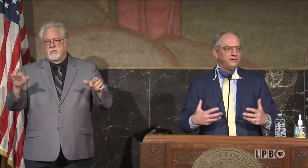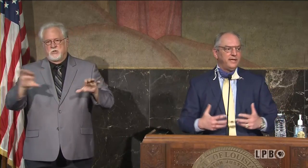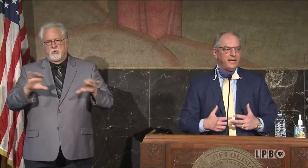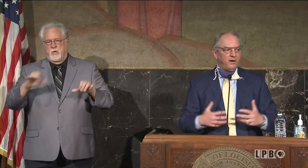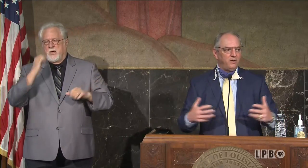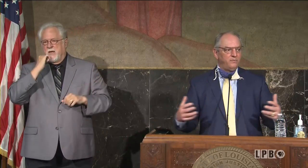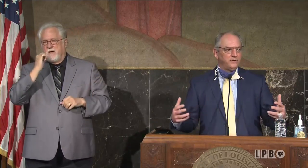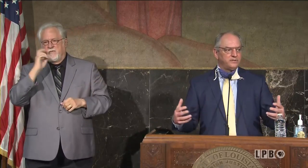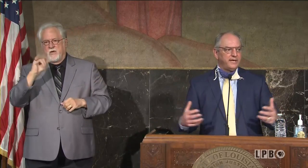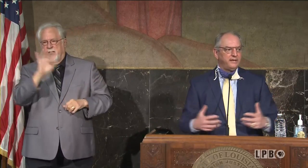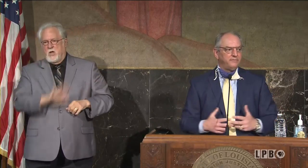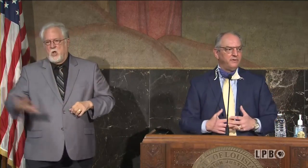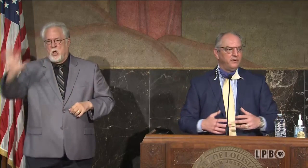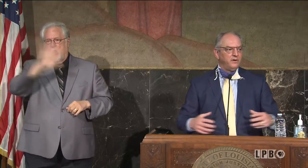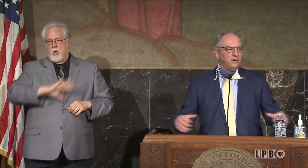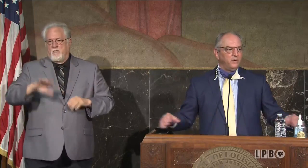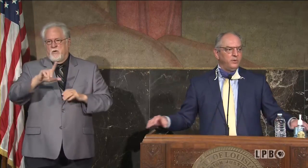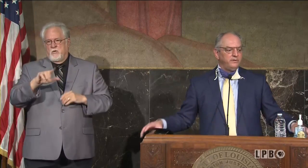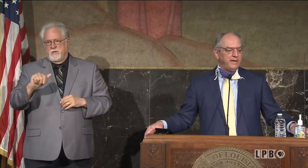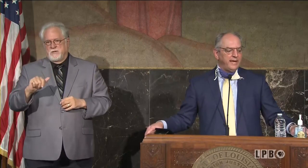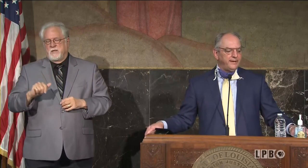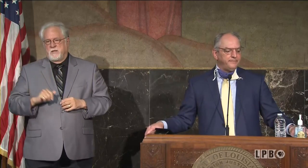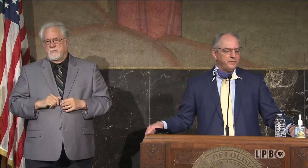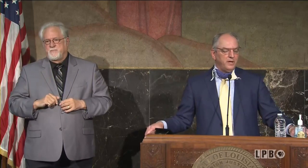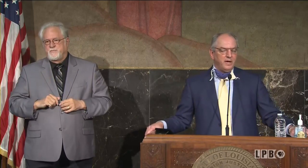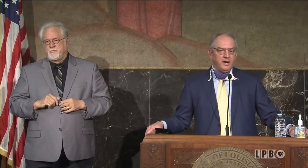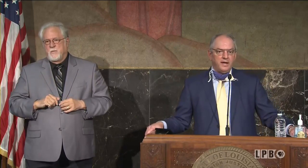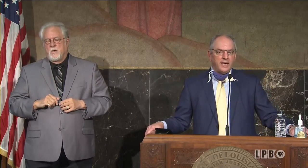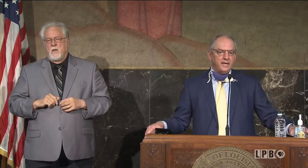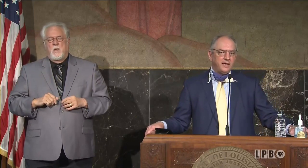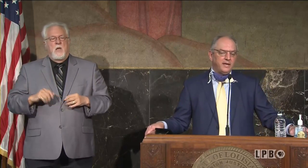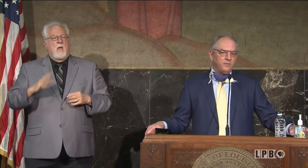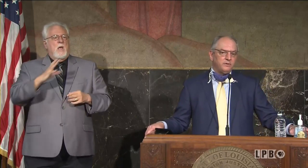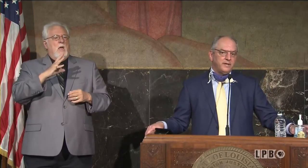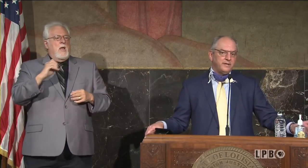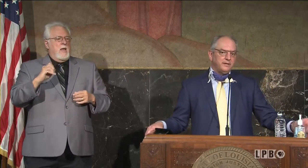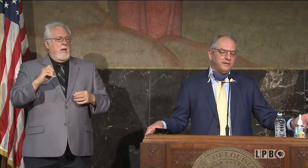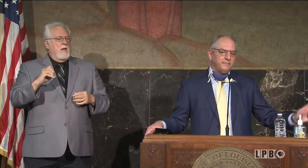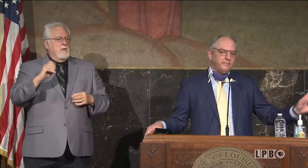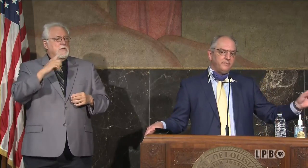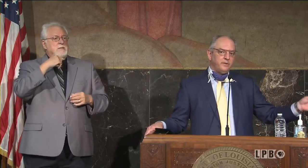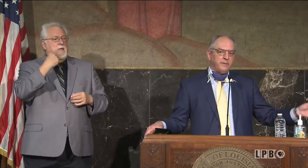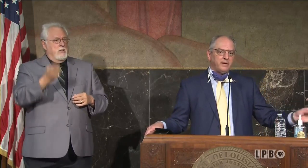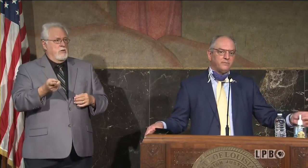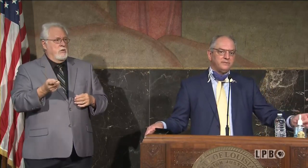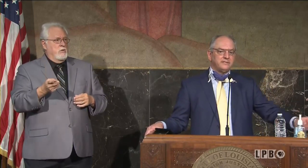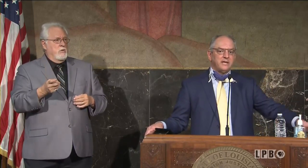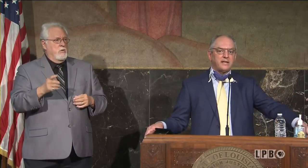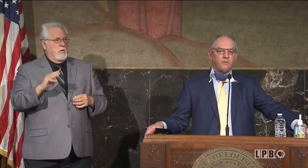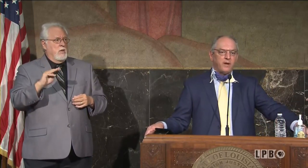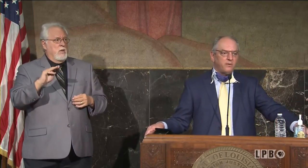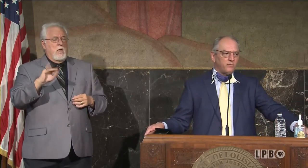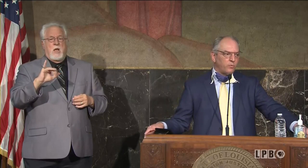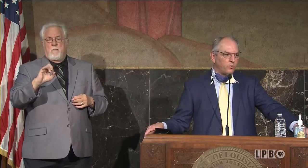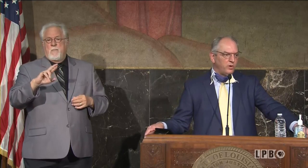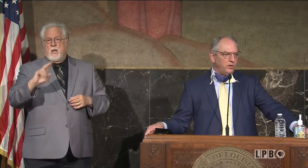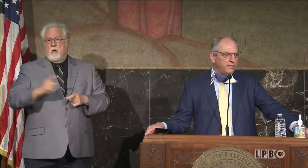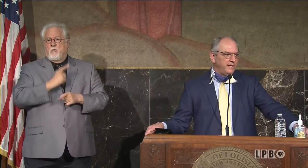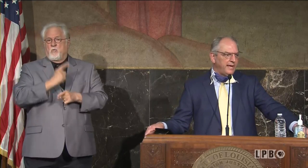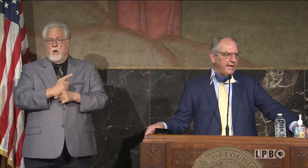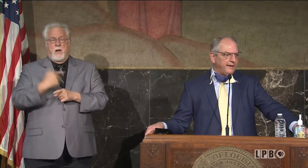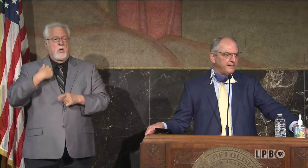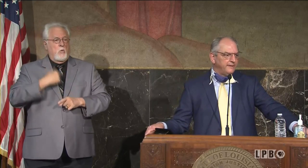every single day all over the state of Louisiana, and I will tell you, the mayor was exactly right.